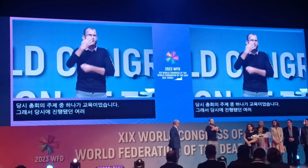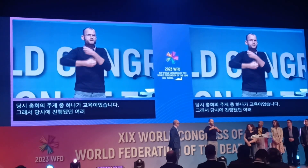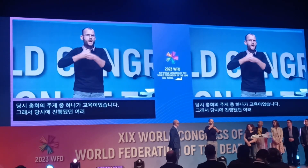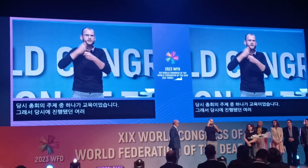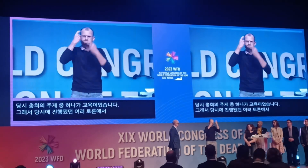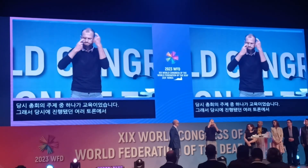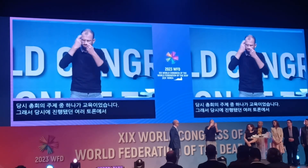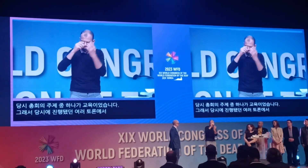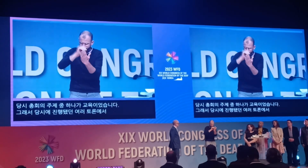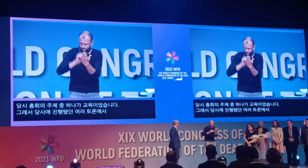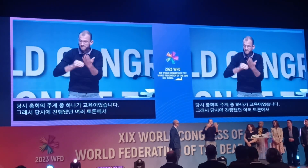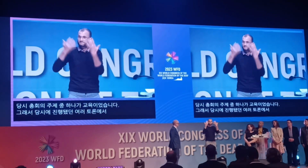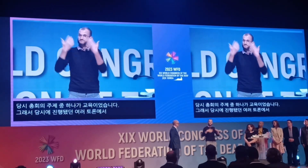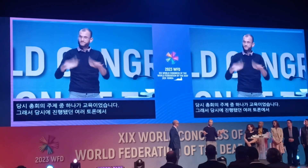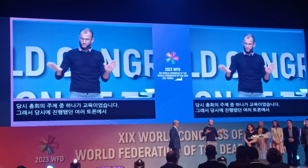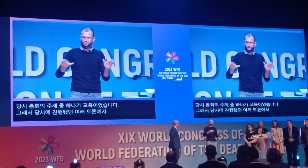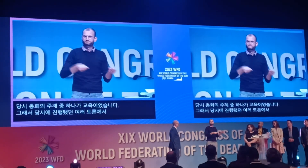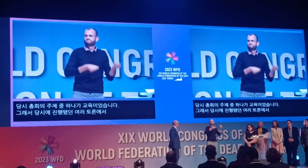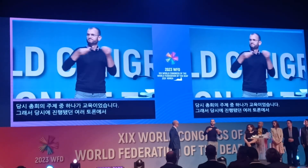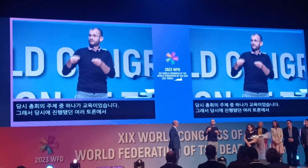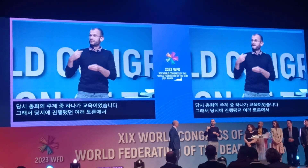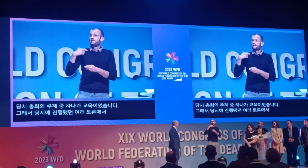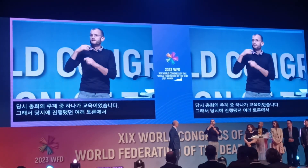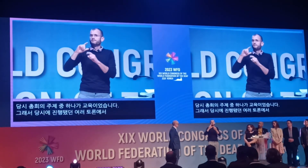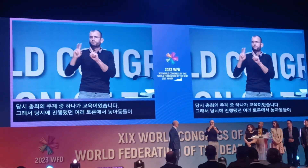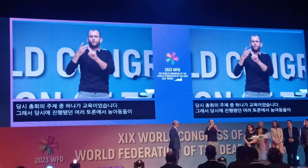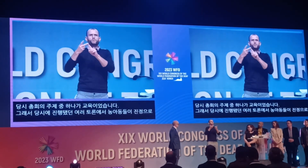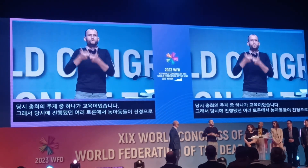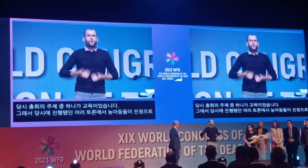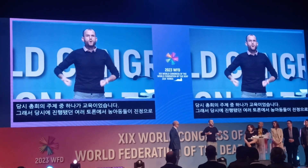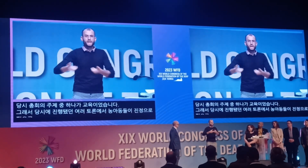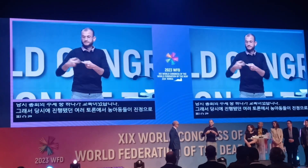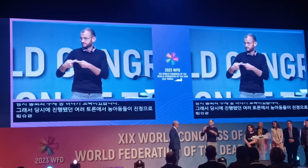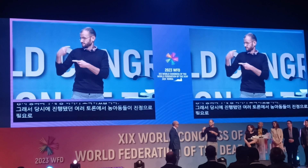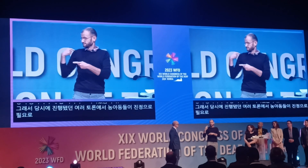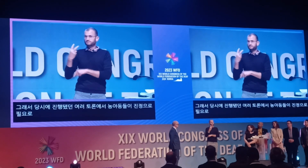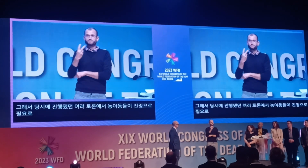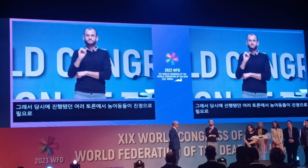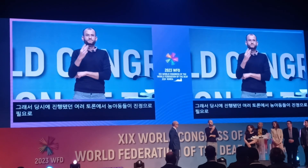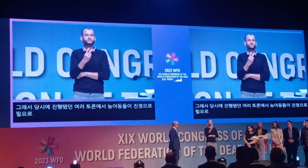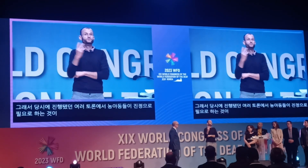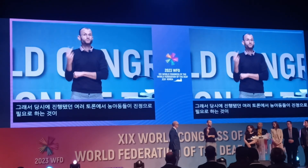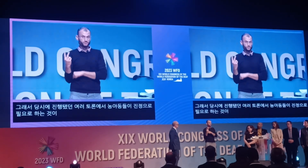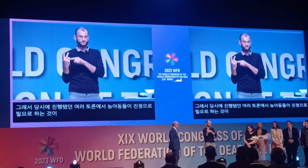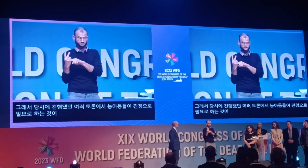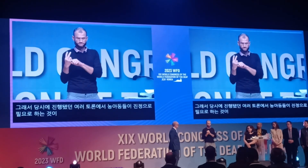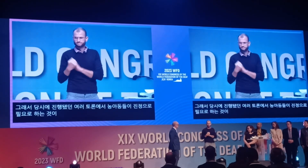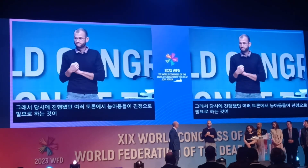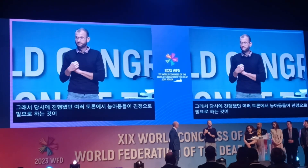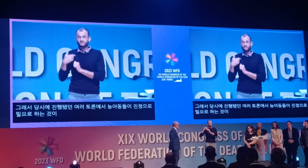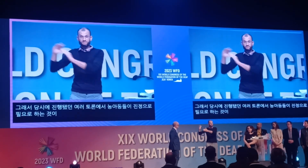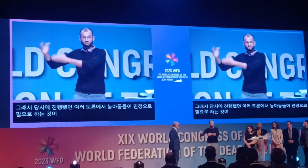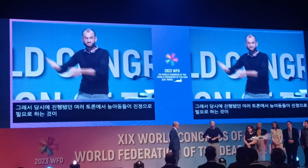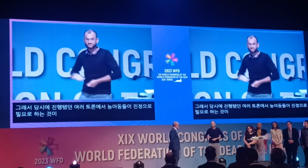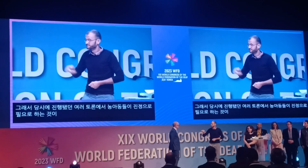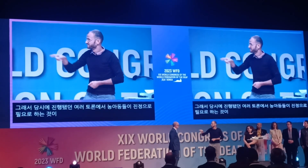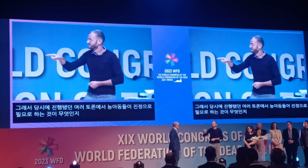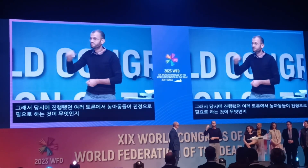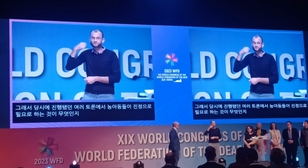need, what they must have. So we cogitated on this for 4 years, and then at the conference